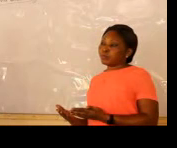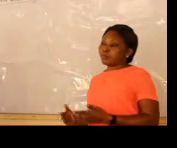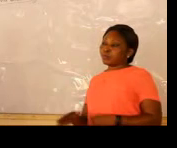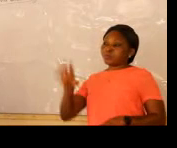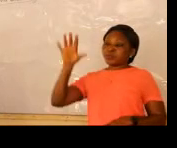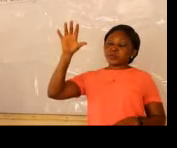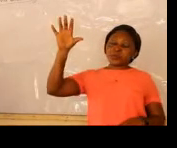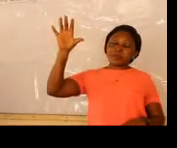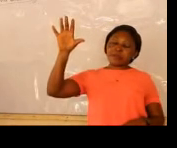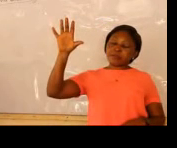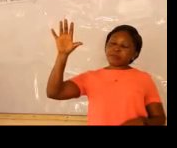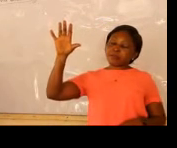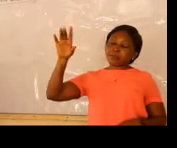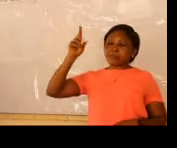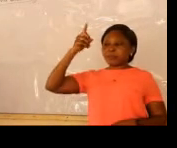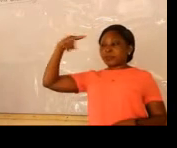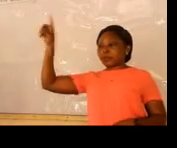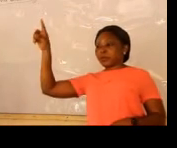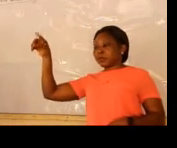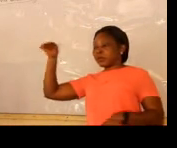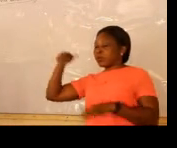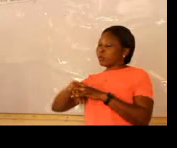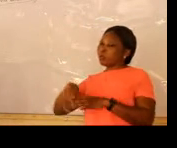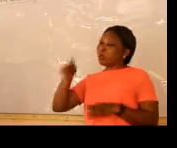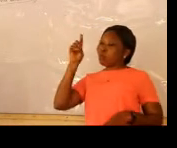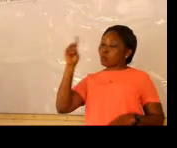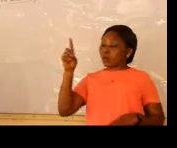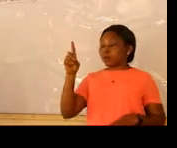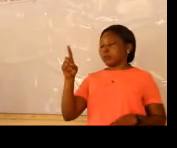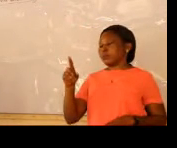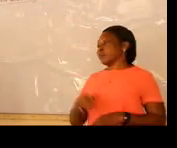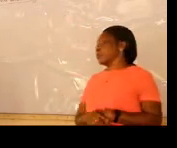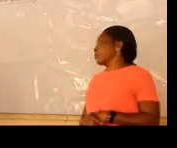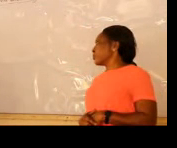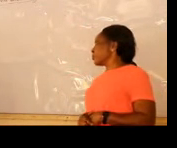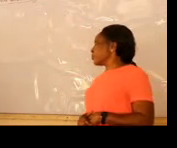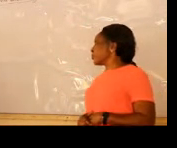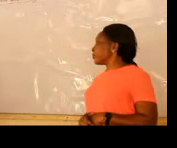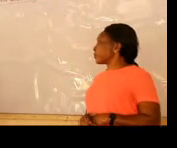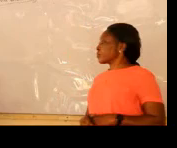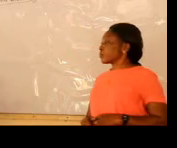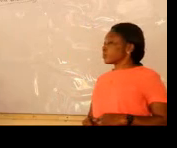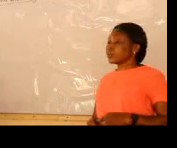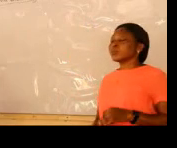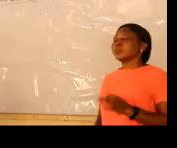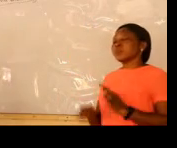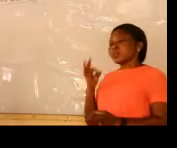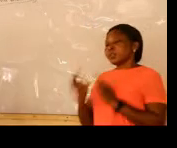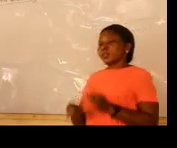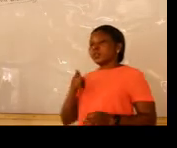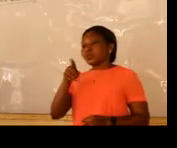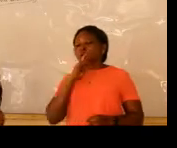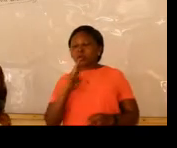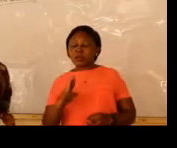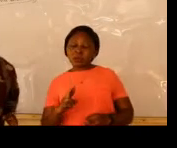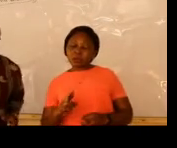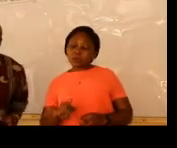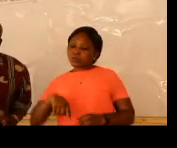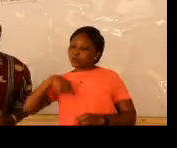5 marks per question, depending on the number of the questions. If you are told a